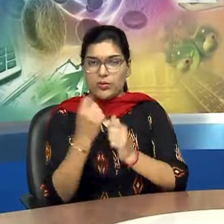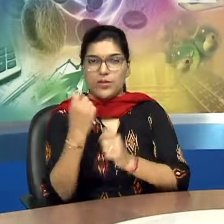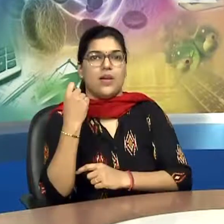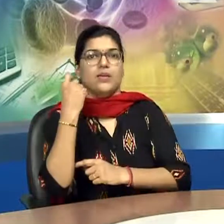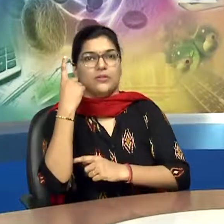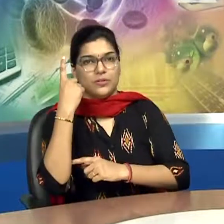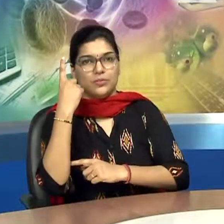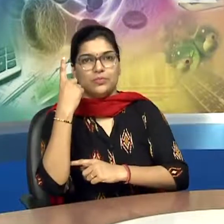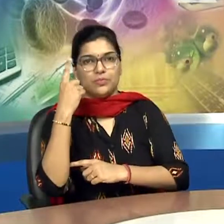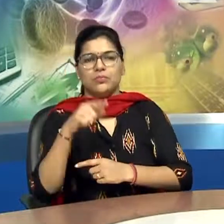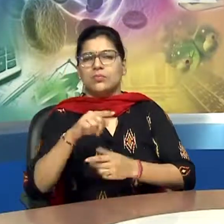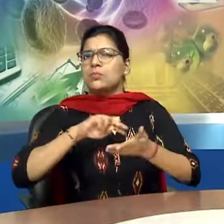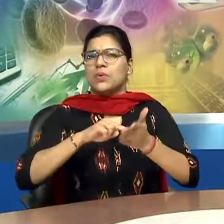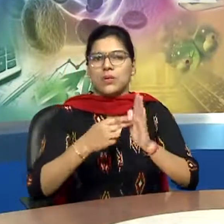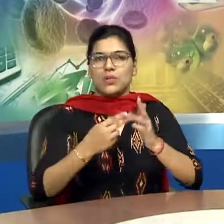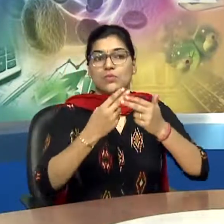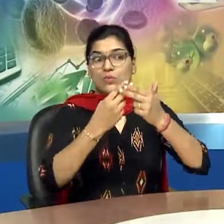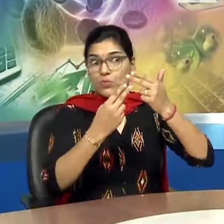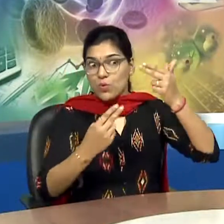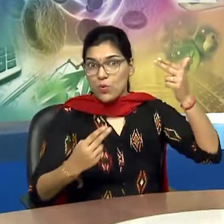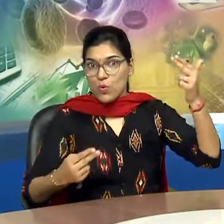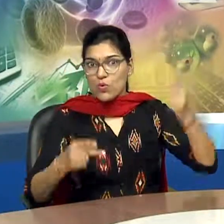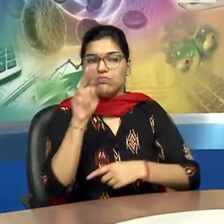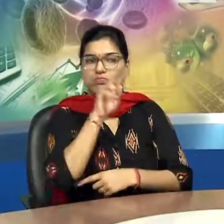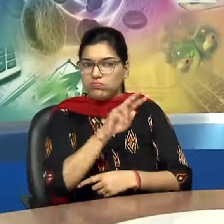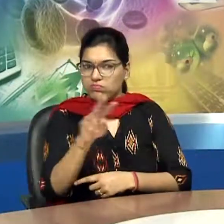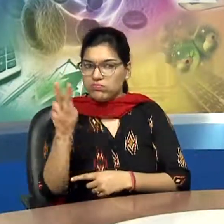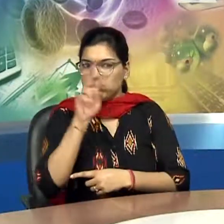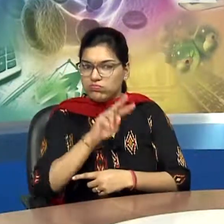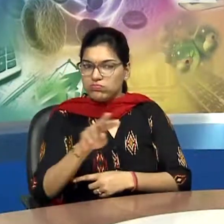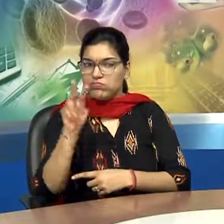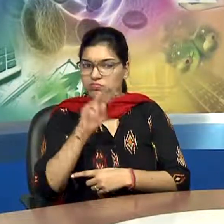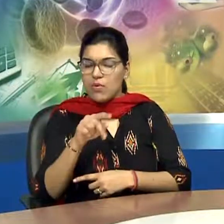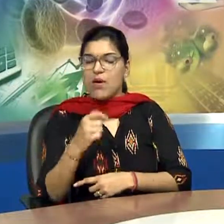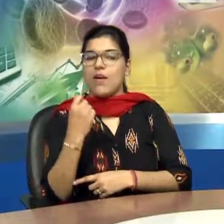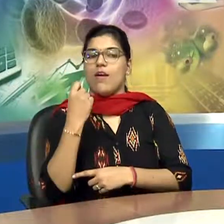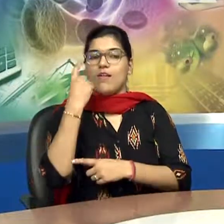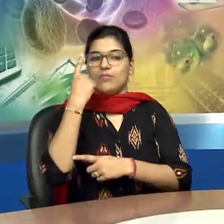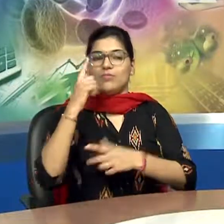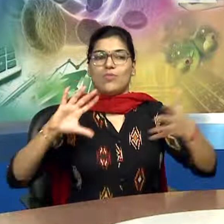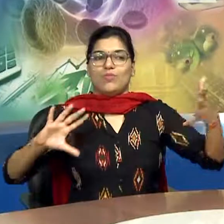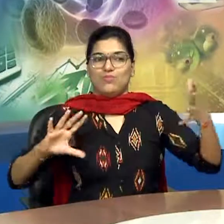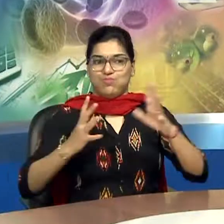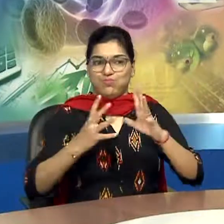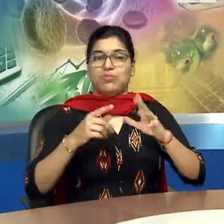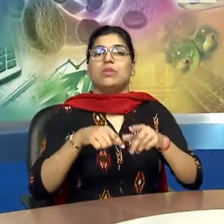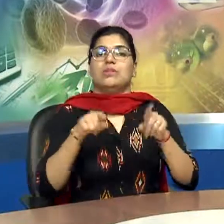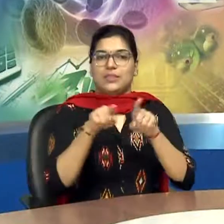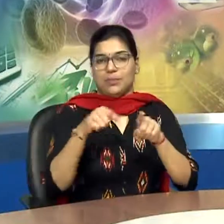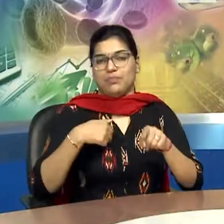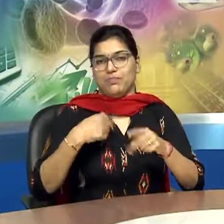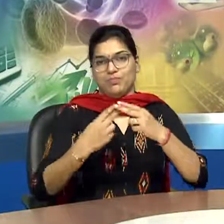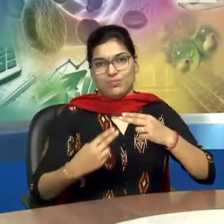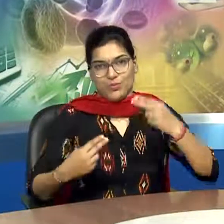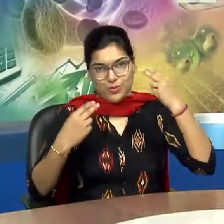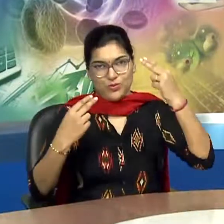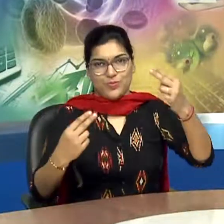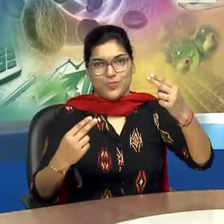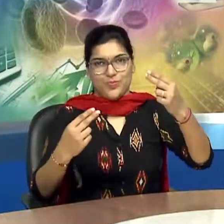lesson is Reading with Understanding. In this there is a comprehension passage. We will be